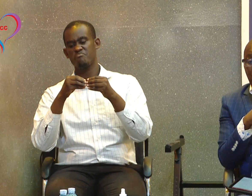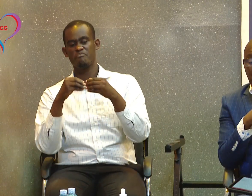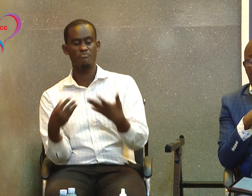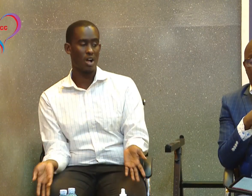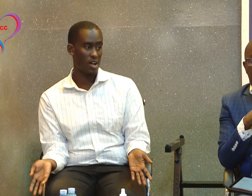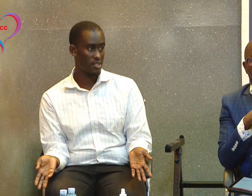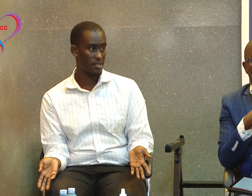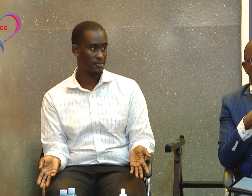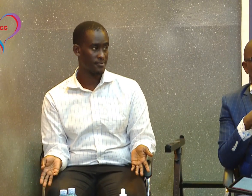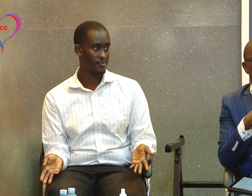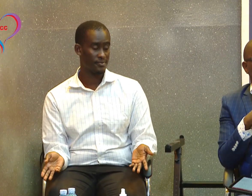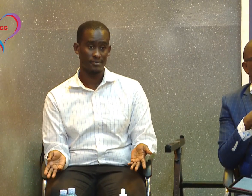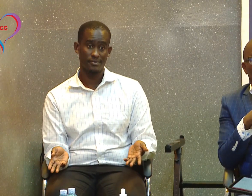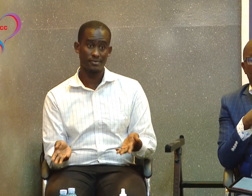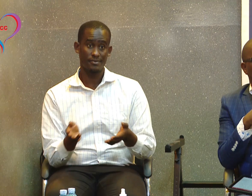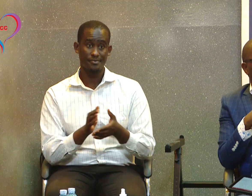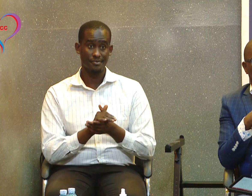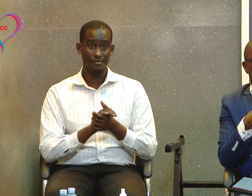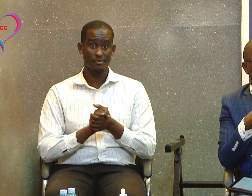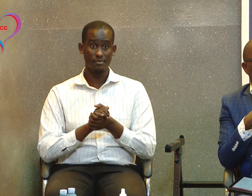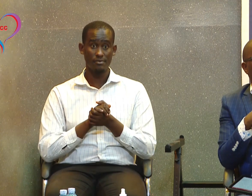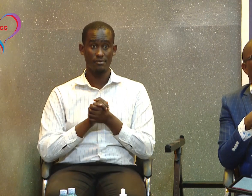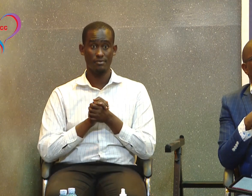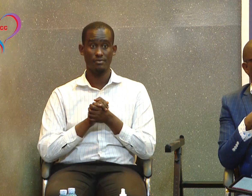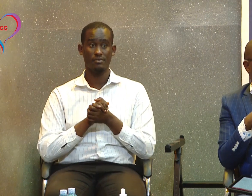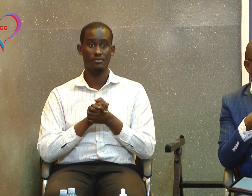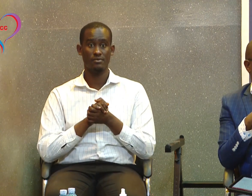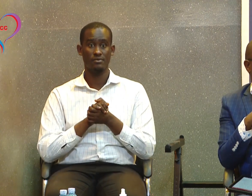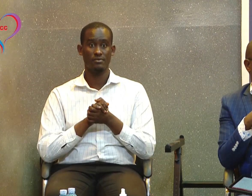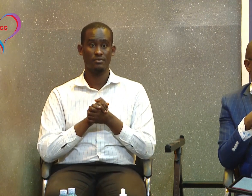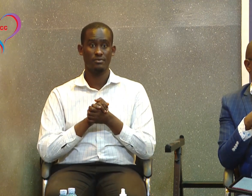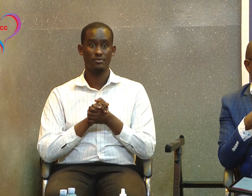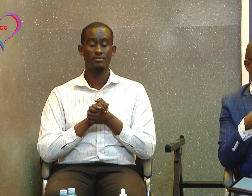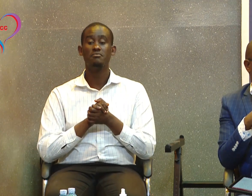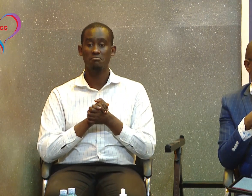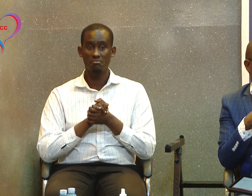And many of the people around you, what they are doing, the service they are giving you is to make you lost.